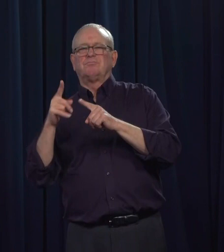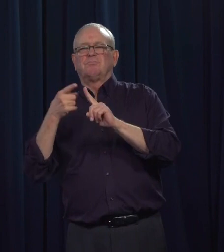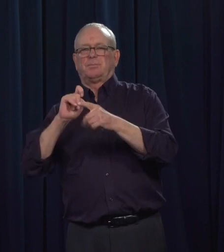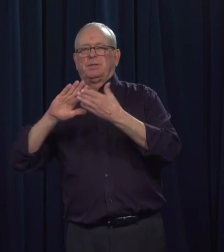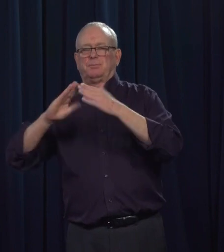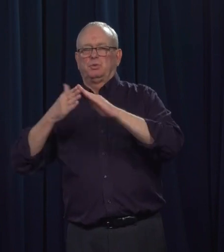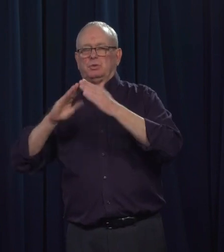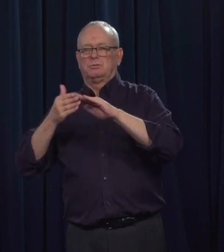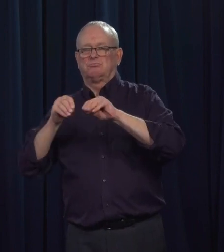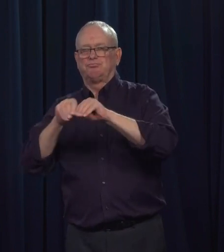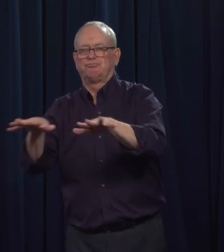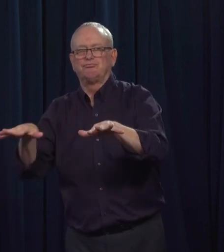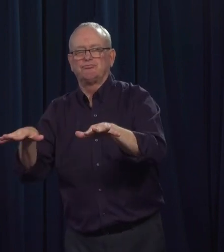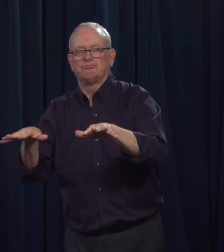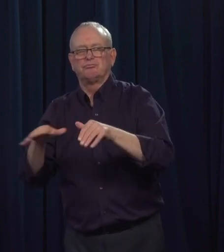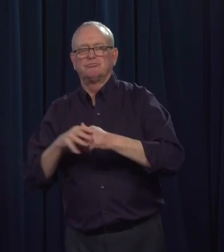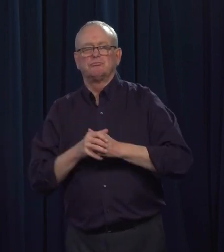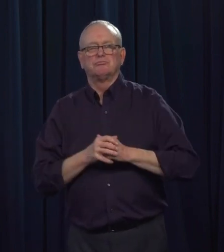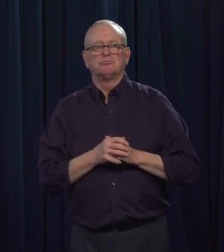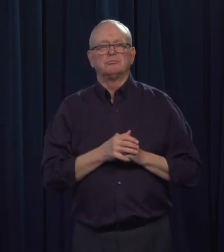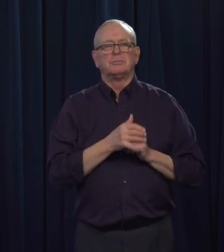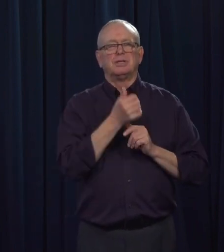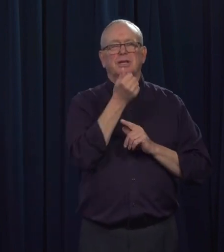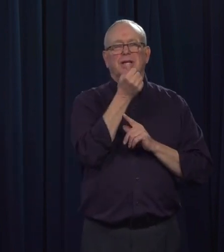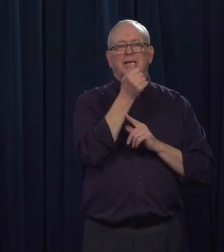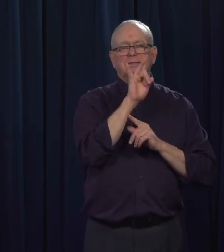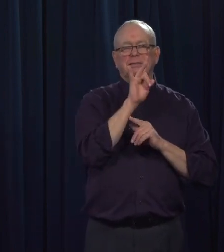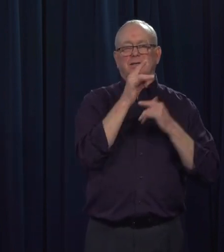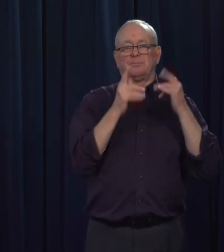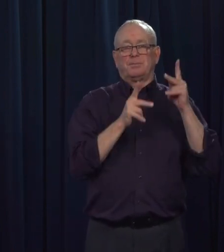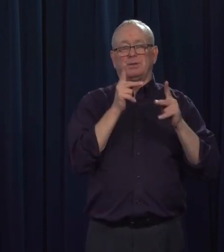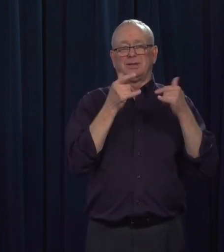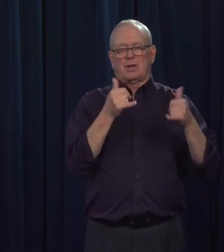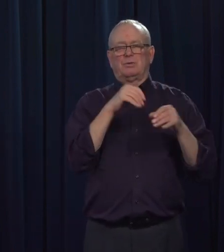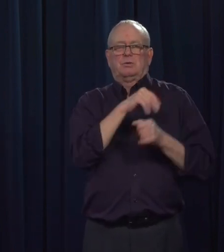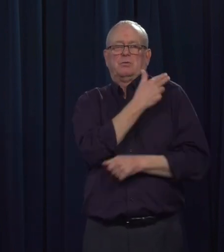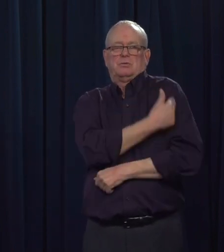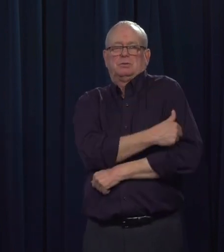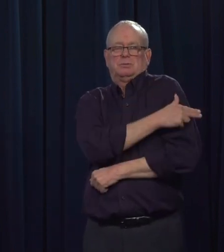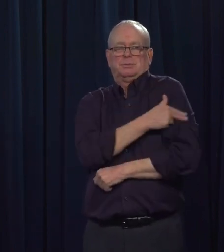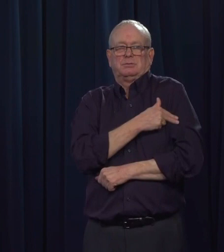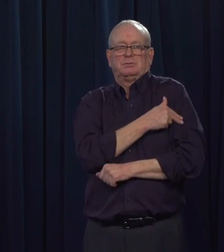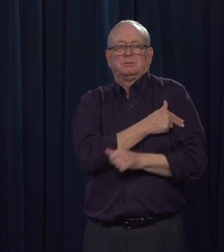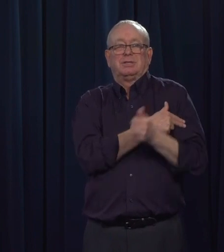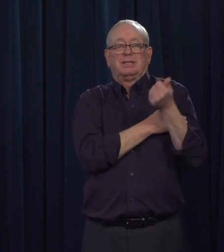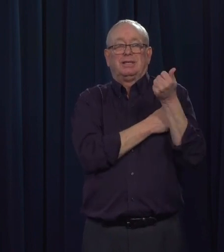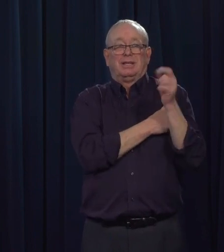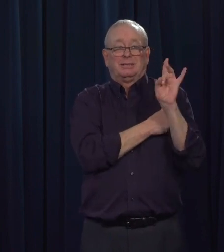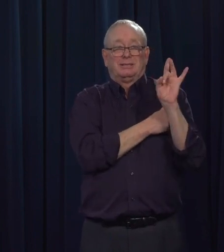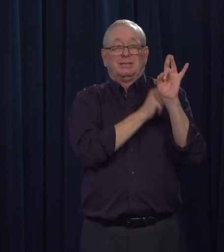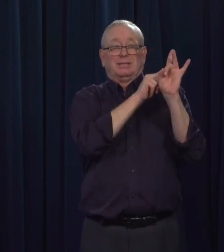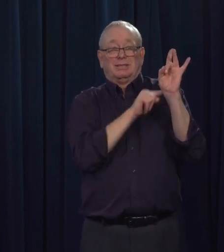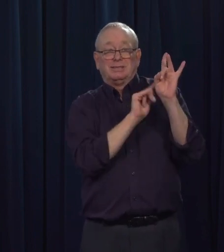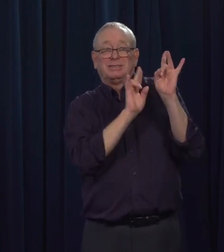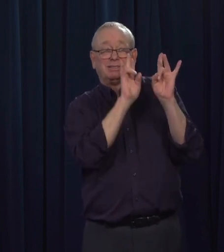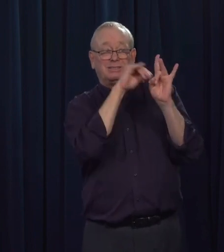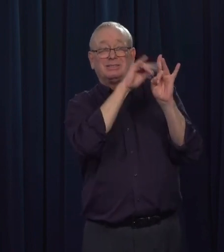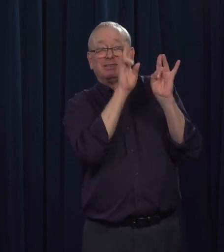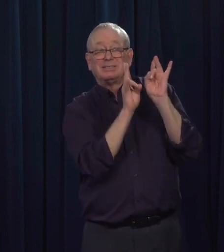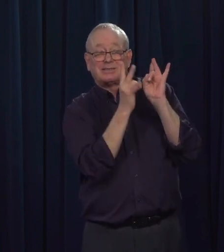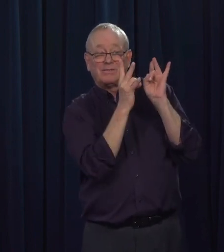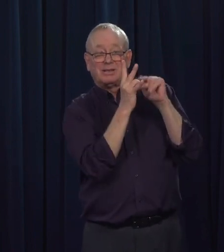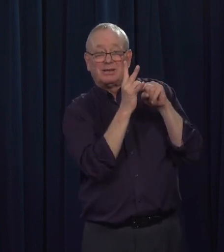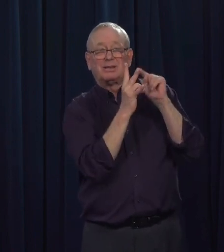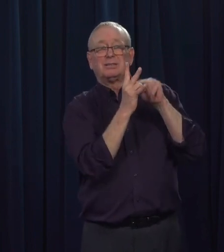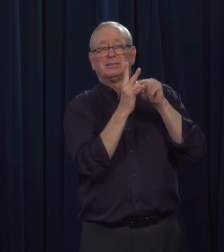have been hospitalized and 7 are receiving care in the ICU. There have been no additional deaths. 3 Albertans